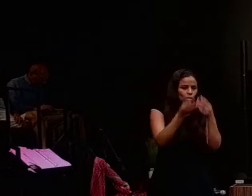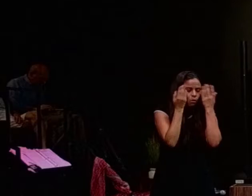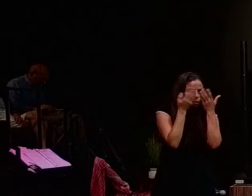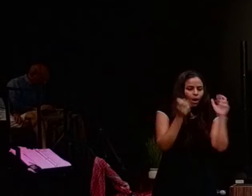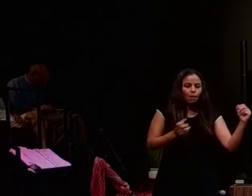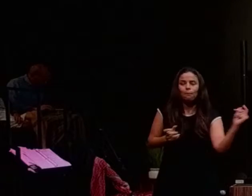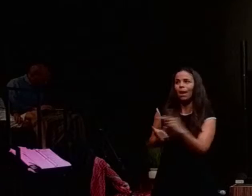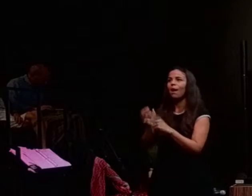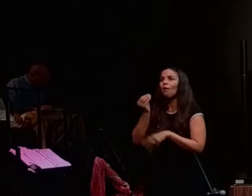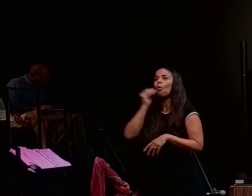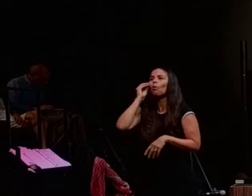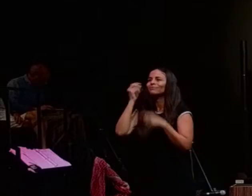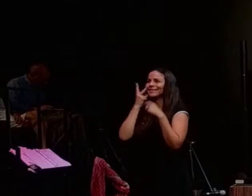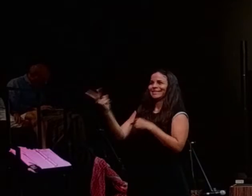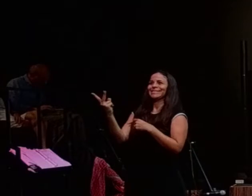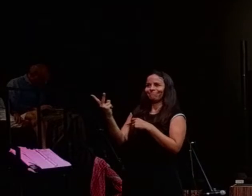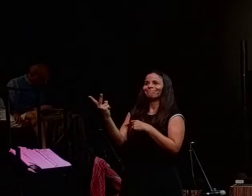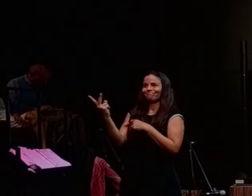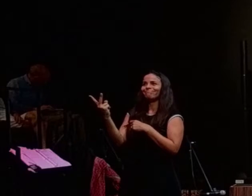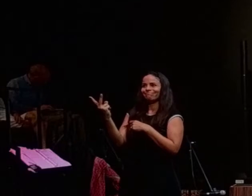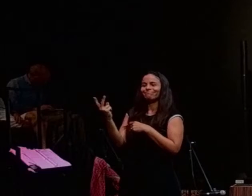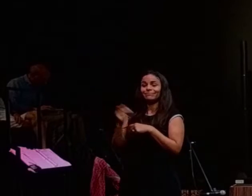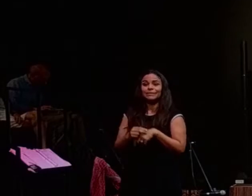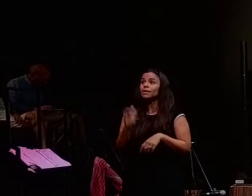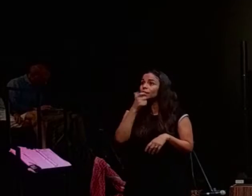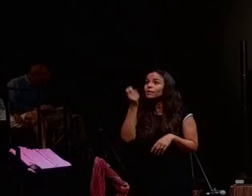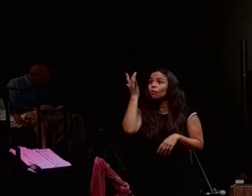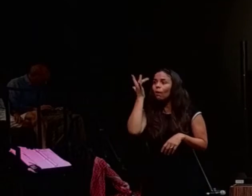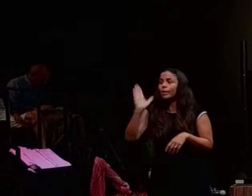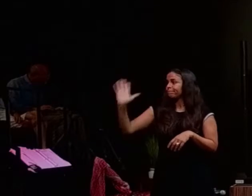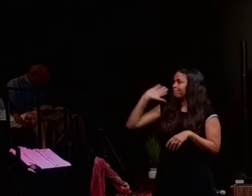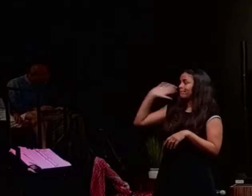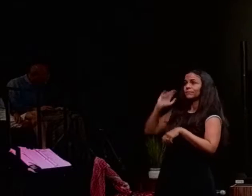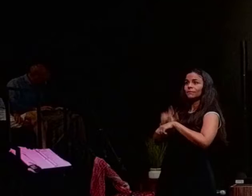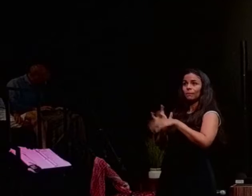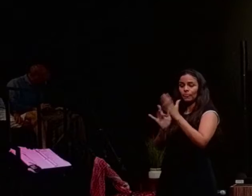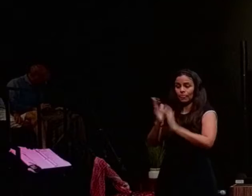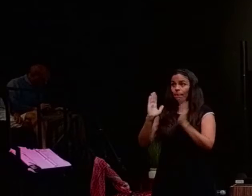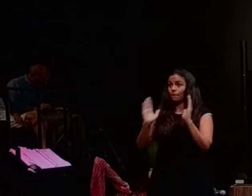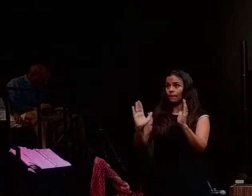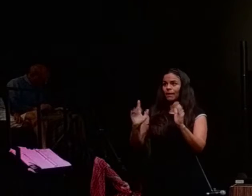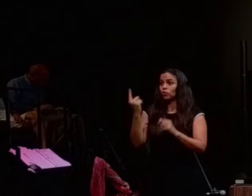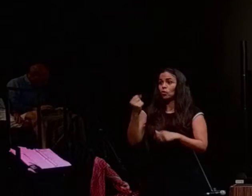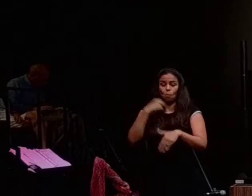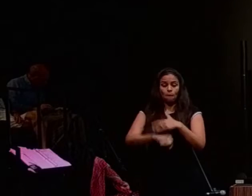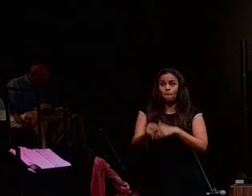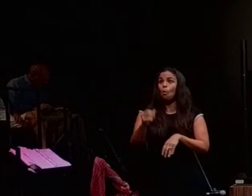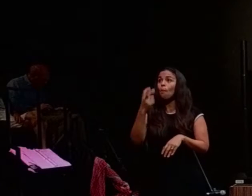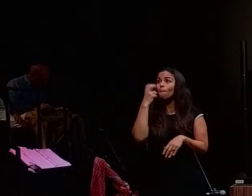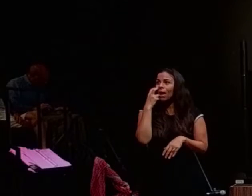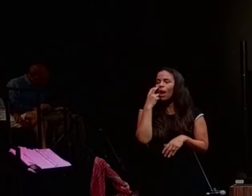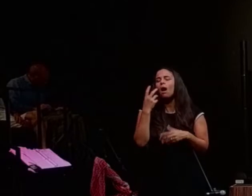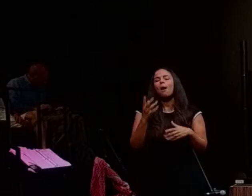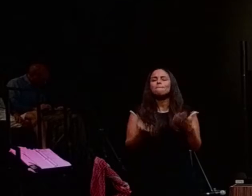home seeing. Now this is interesting because, back in the days, hey, if somebody was born blind, well, then somebody must